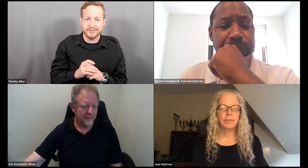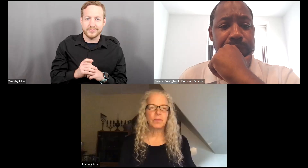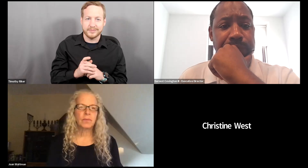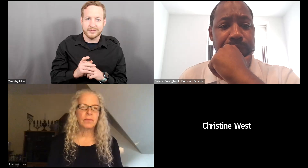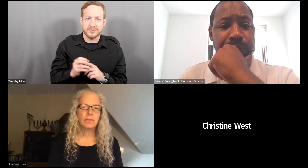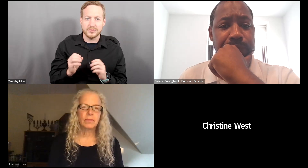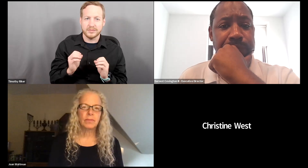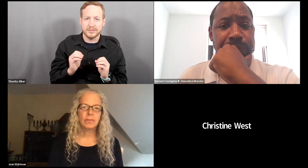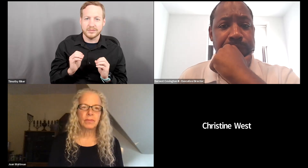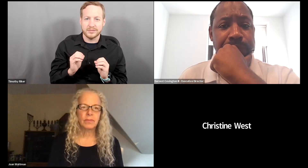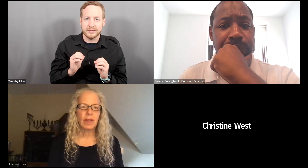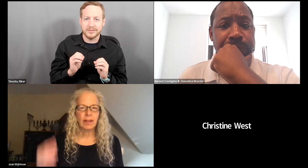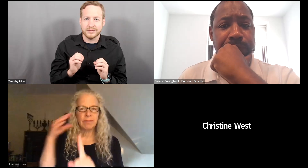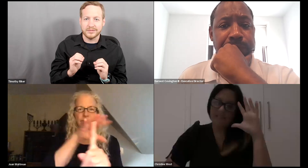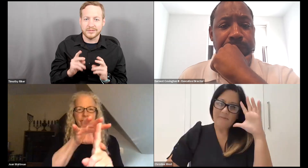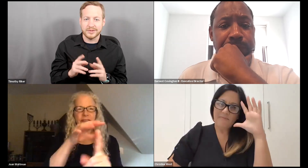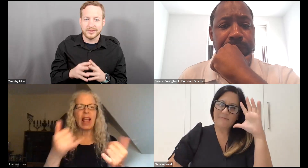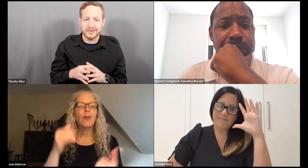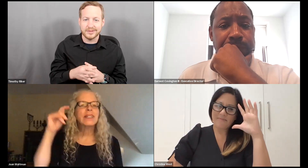I'm actually going to spotlight Tim at this point.